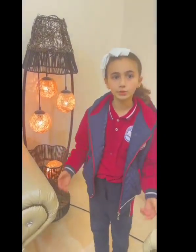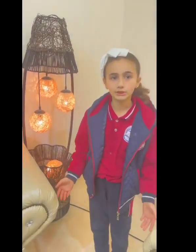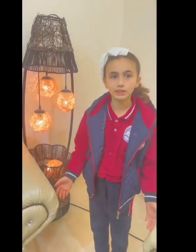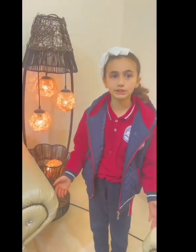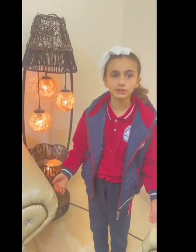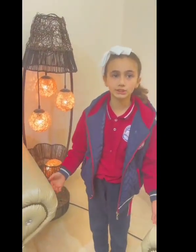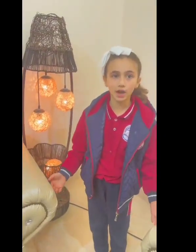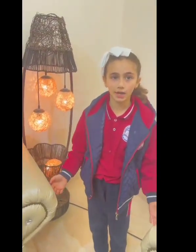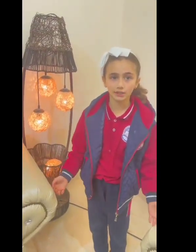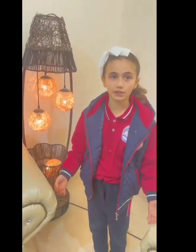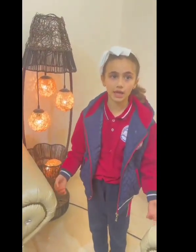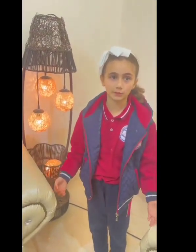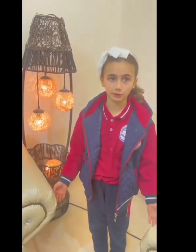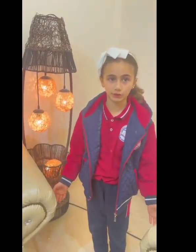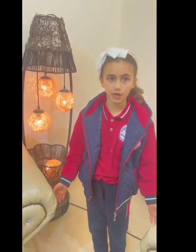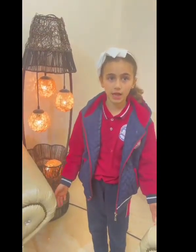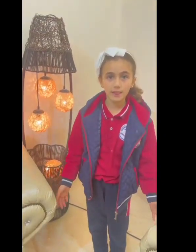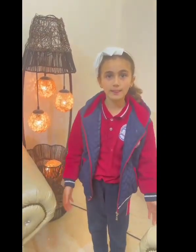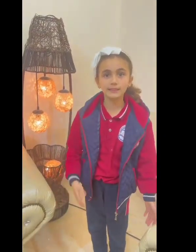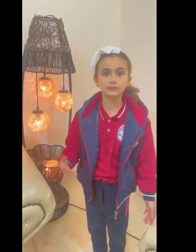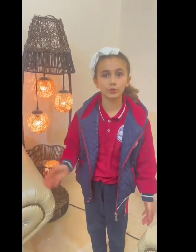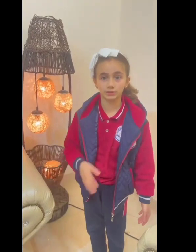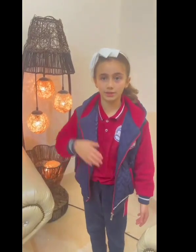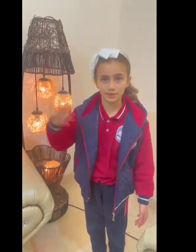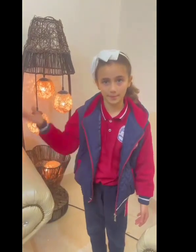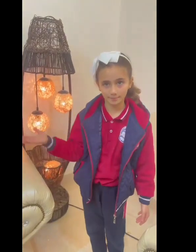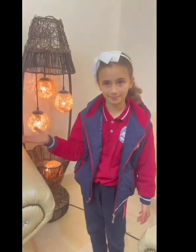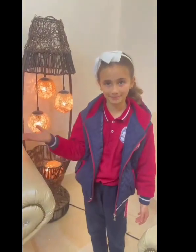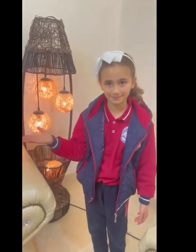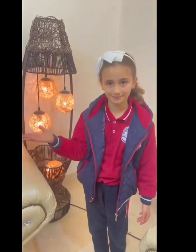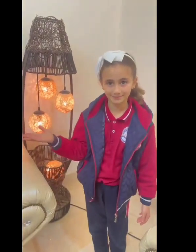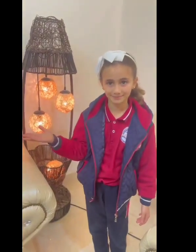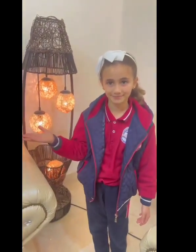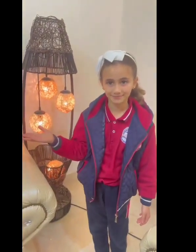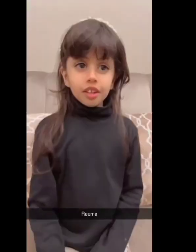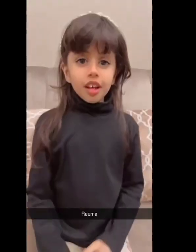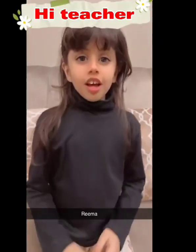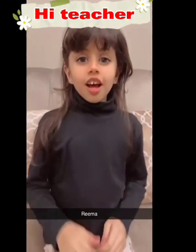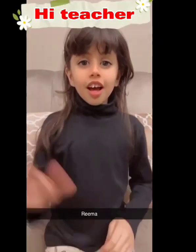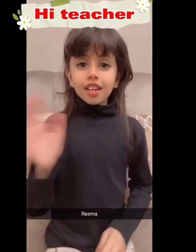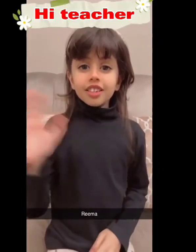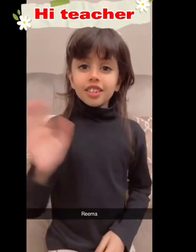using sign language. Let's watch them. Hi teacher.